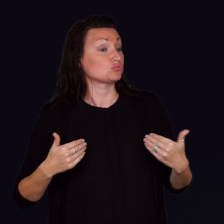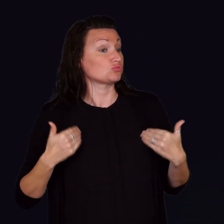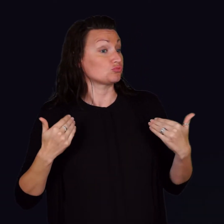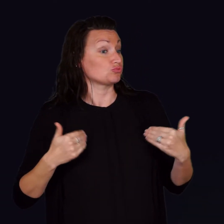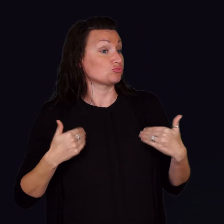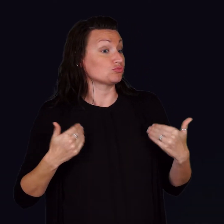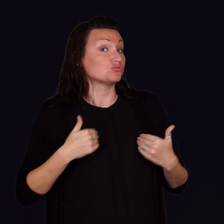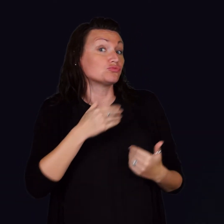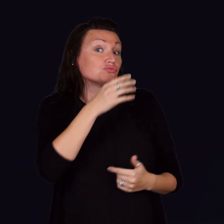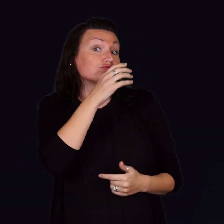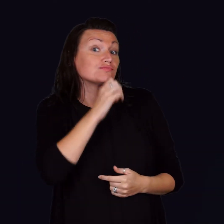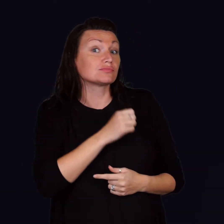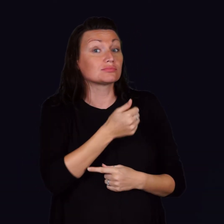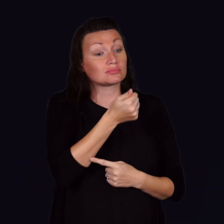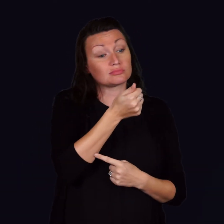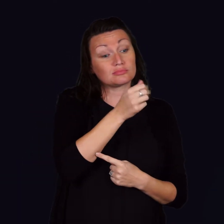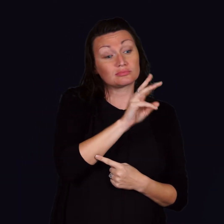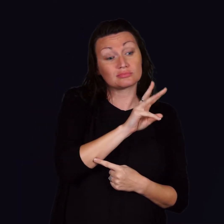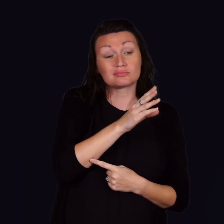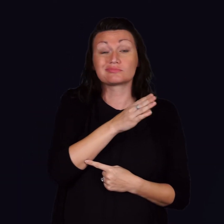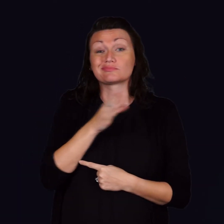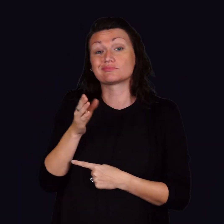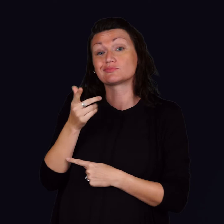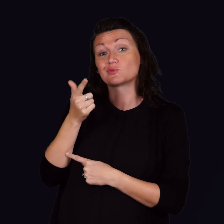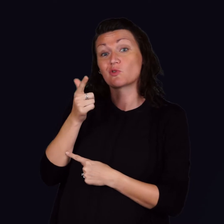Youth from 16 to 24 are treated differently